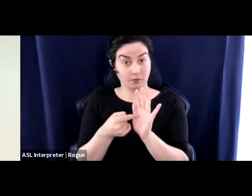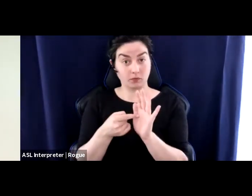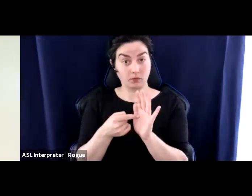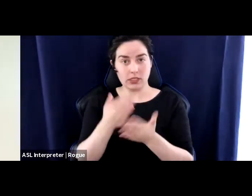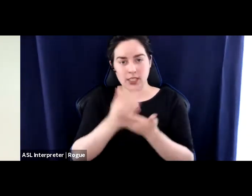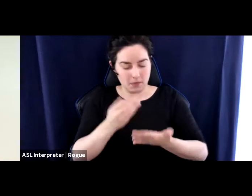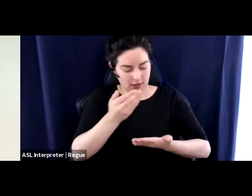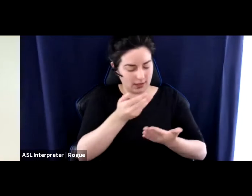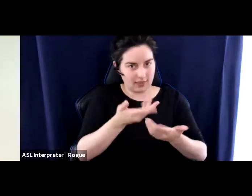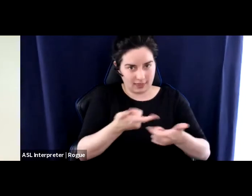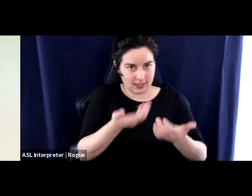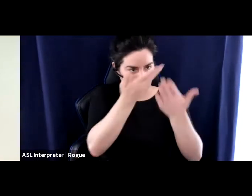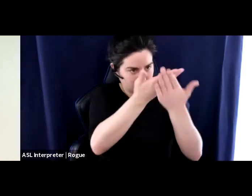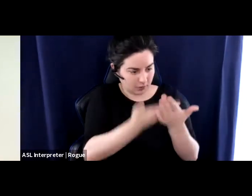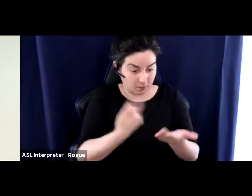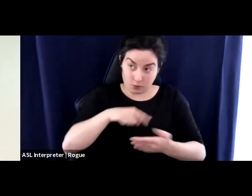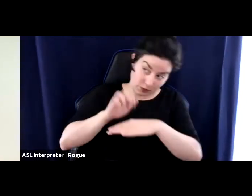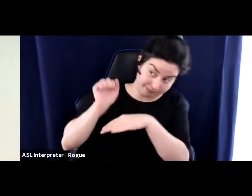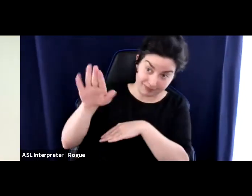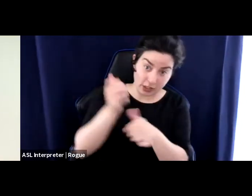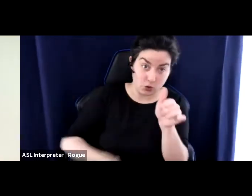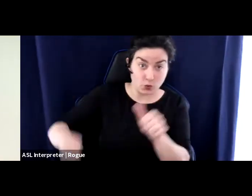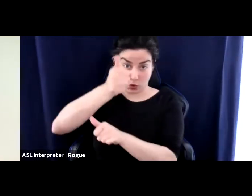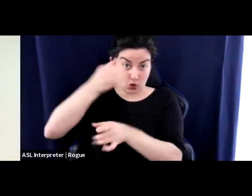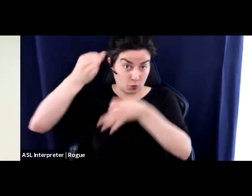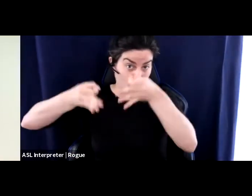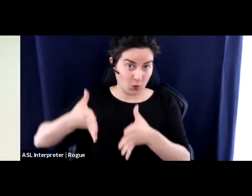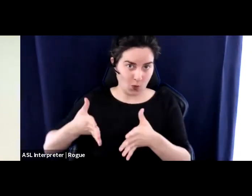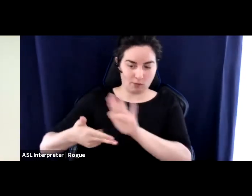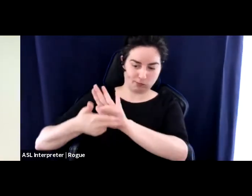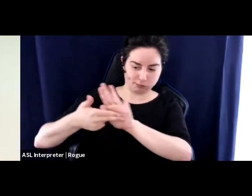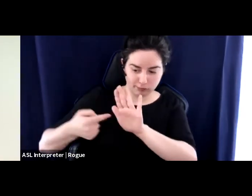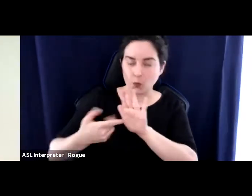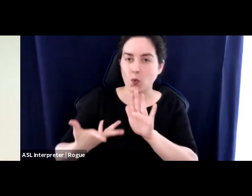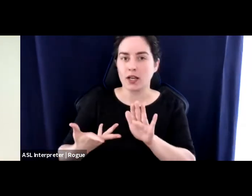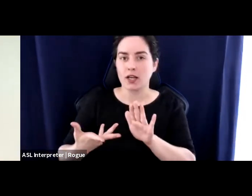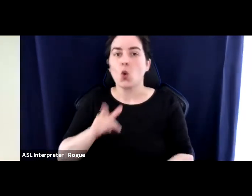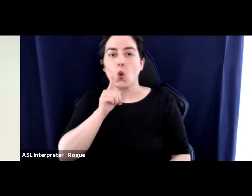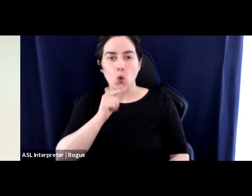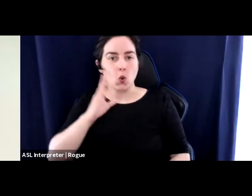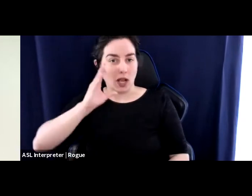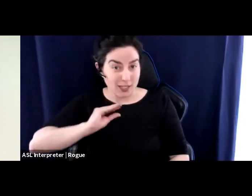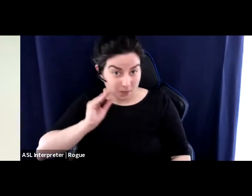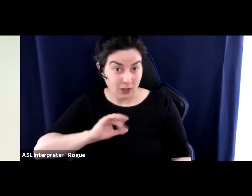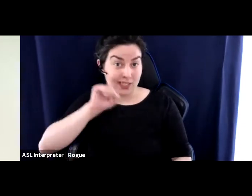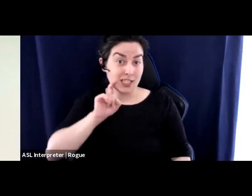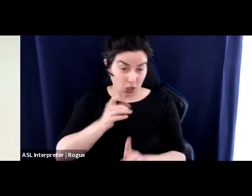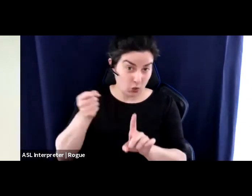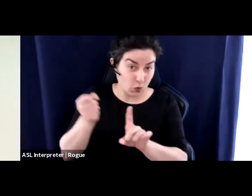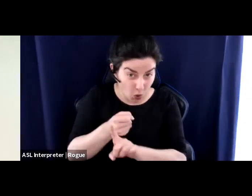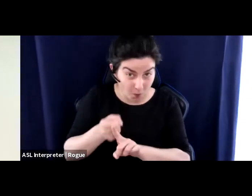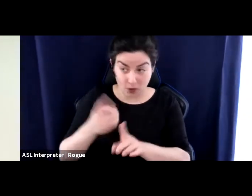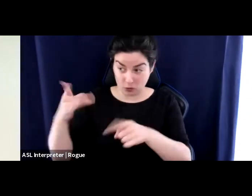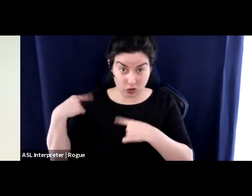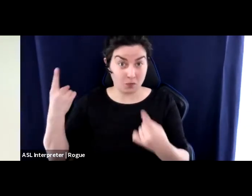Supreme Court highlighted that women with disabilities are overrepresented among sexual assault survivors, and